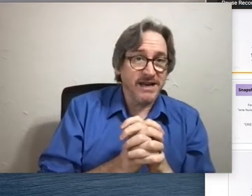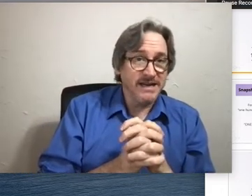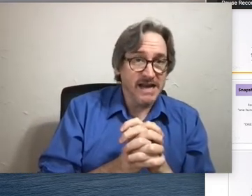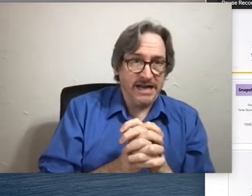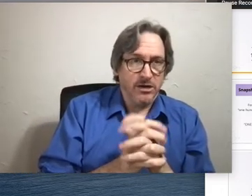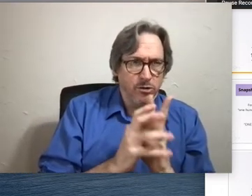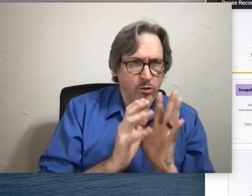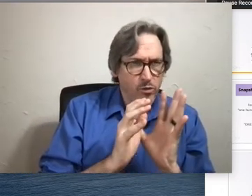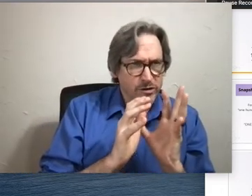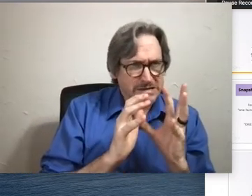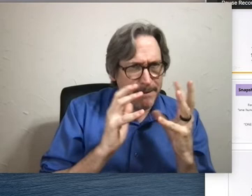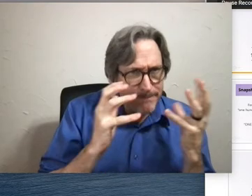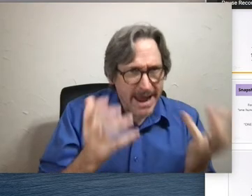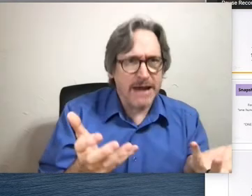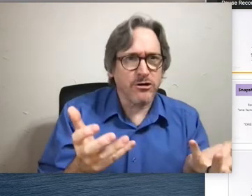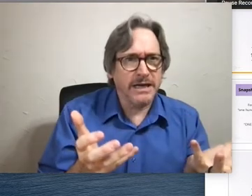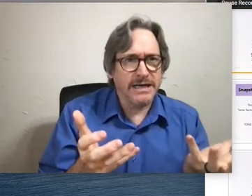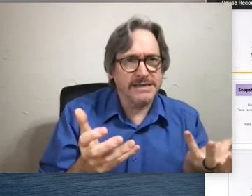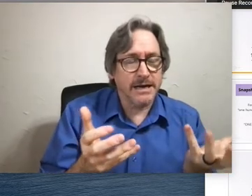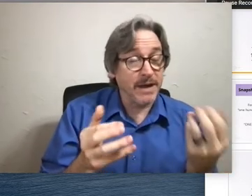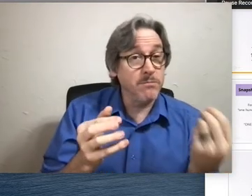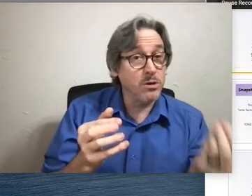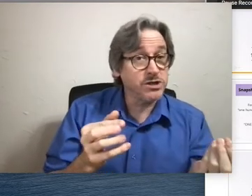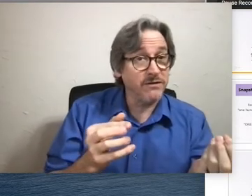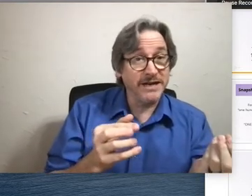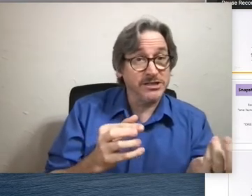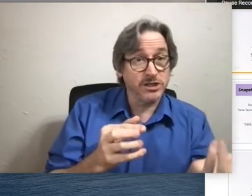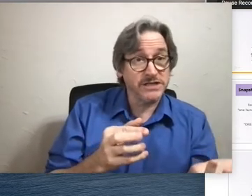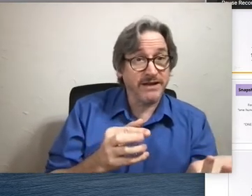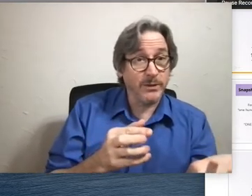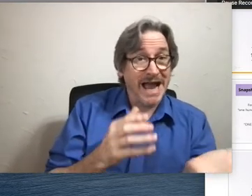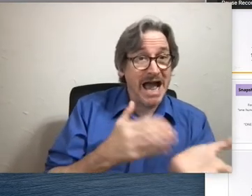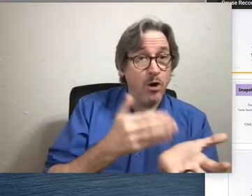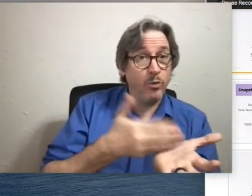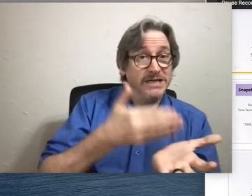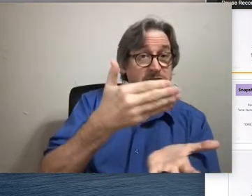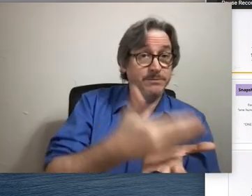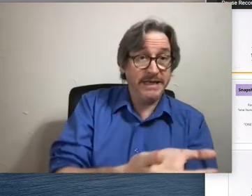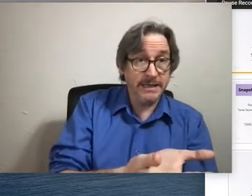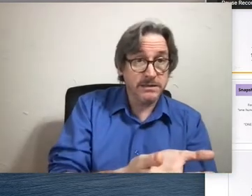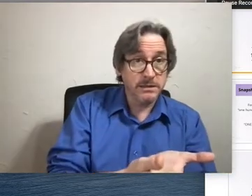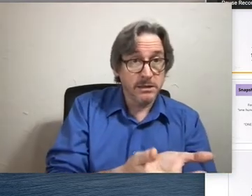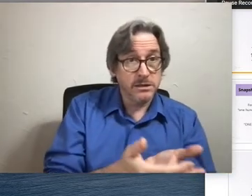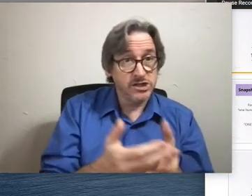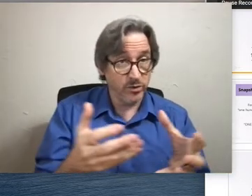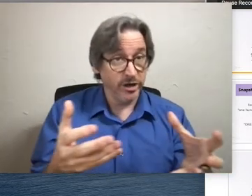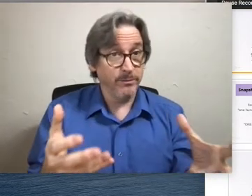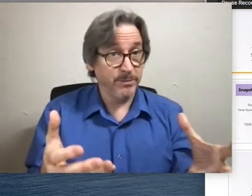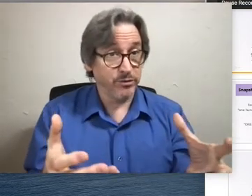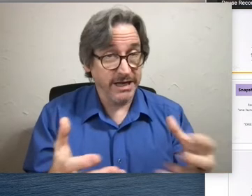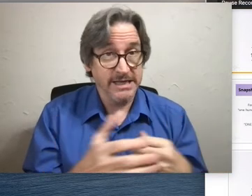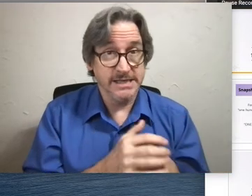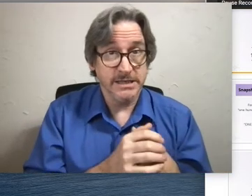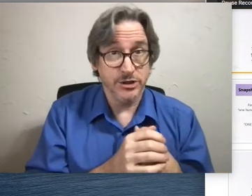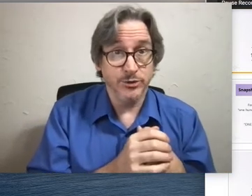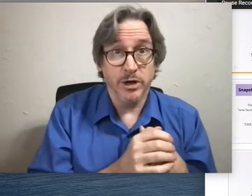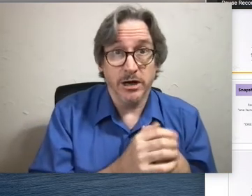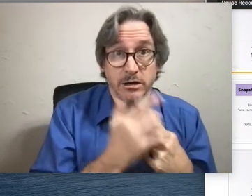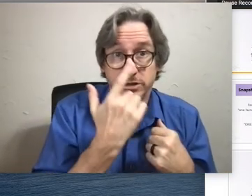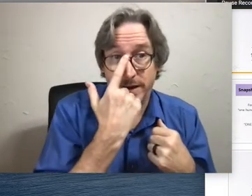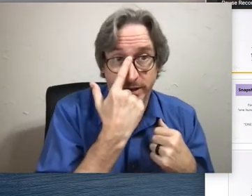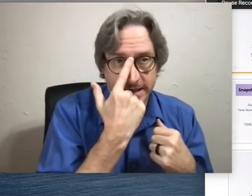after 99, there's a pattern that gets set up, and most often it's just following how we speak it. So it'll be pretty easy